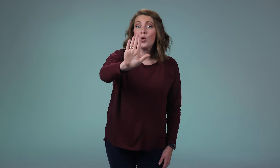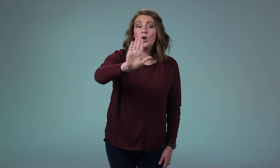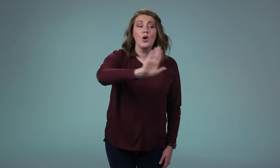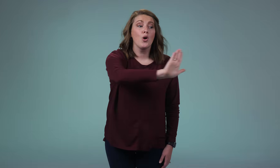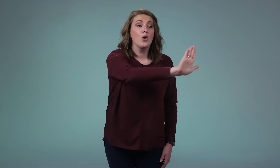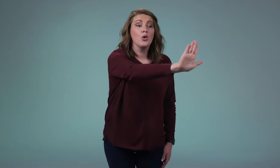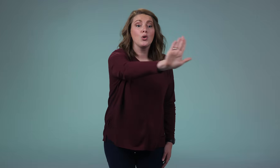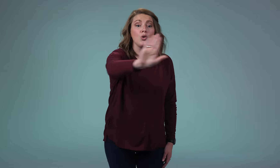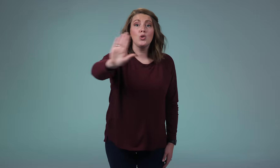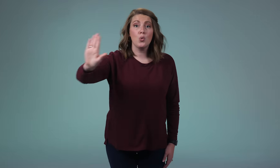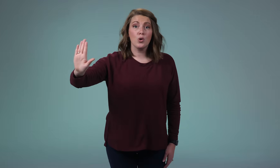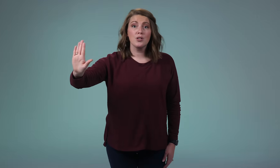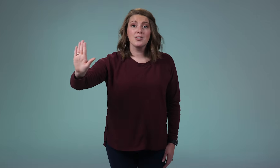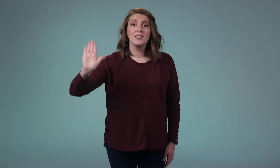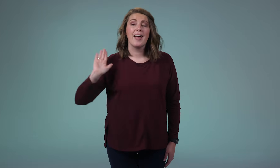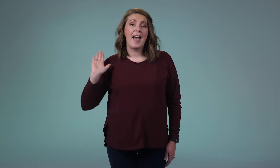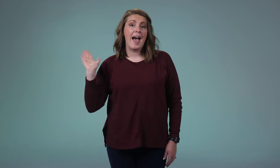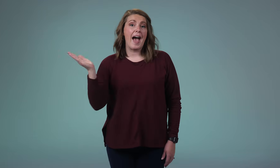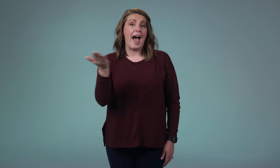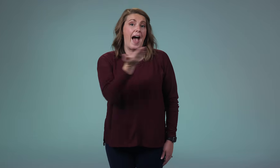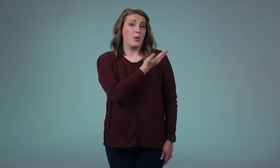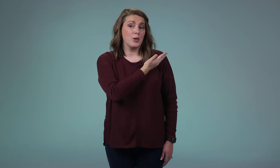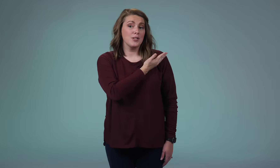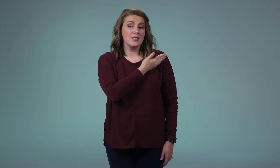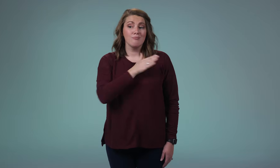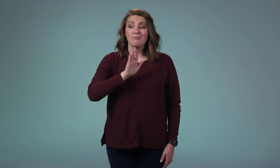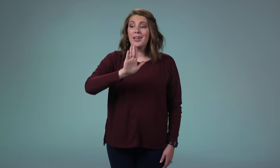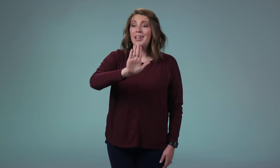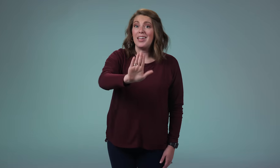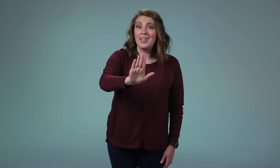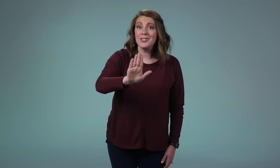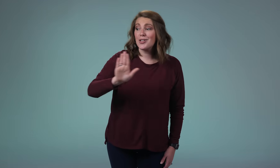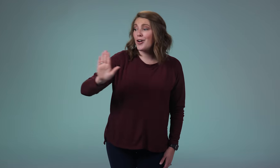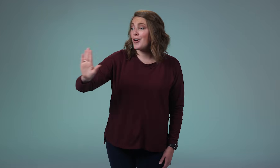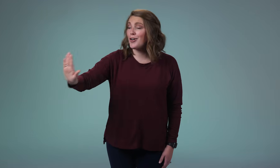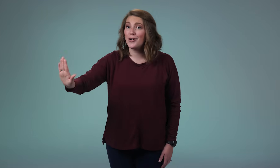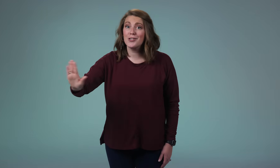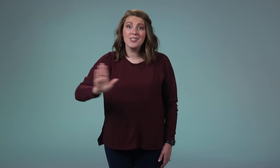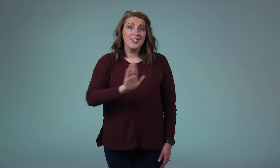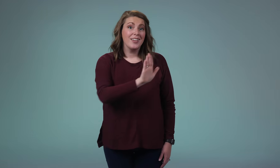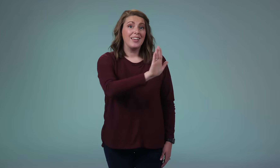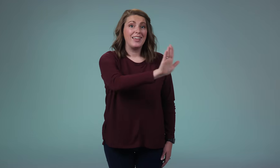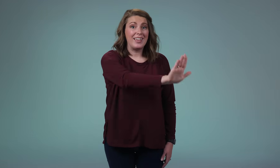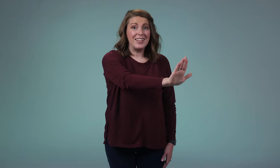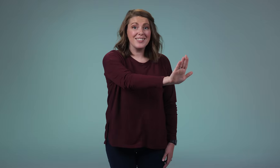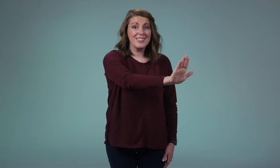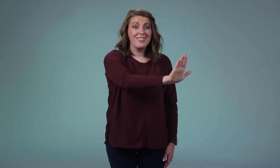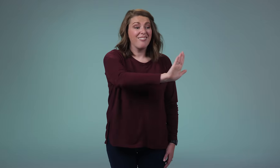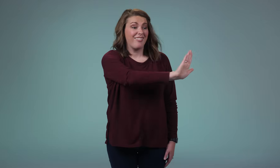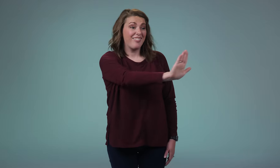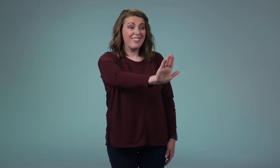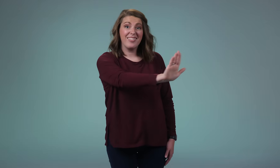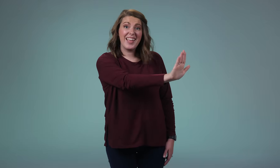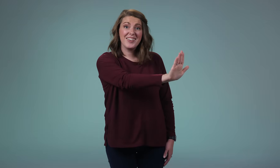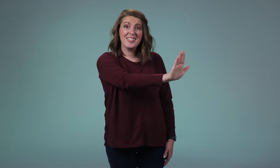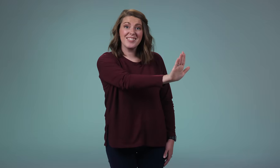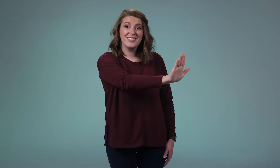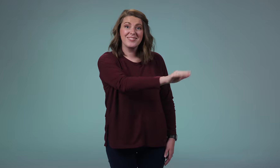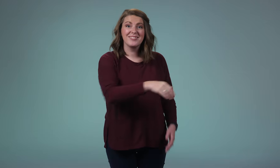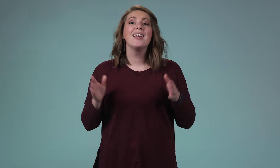your, yours, ours, his, hers, its, theirs.